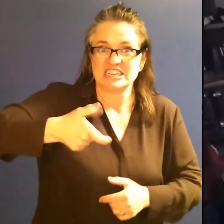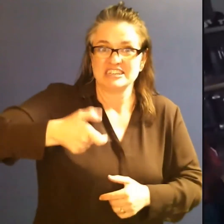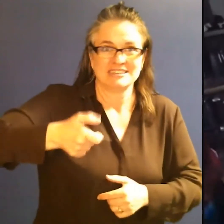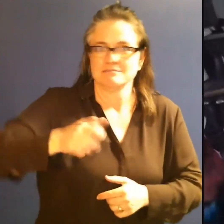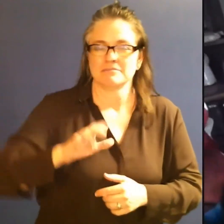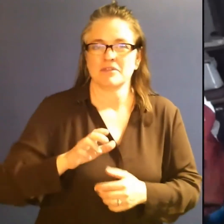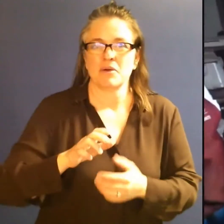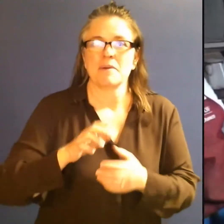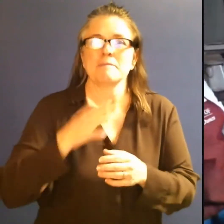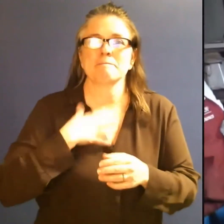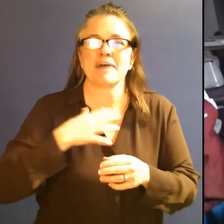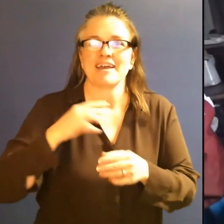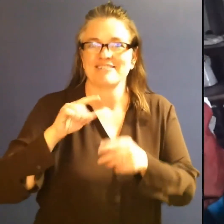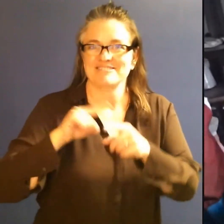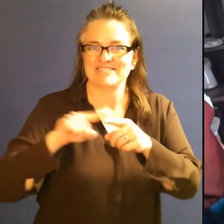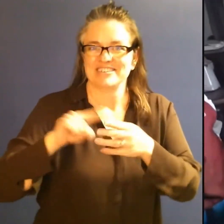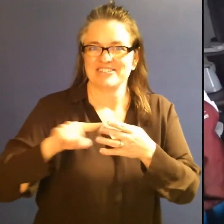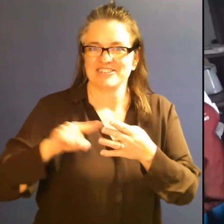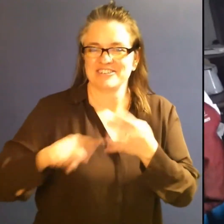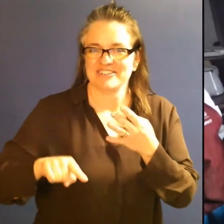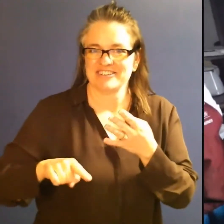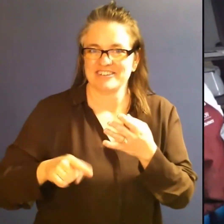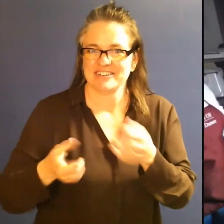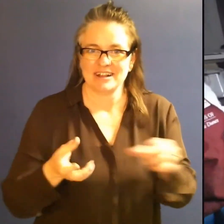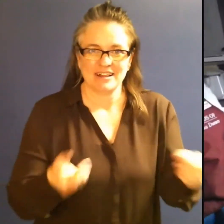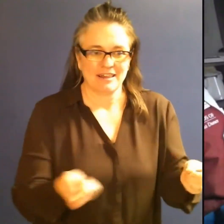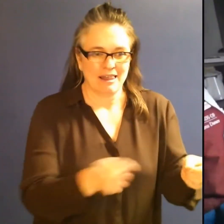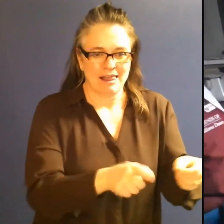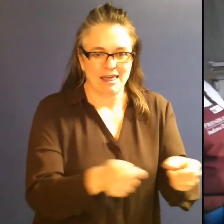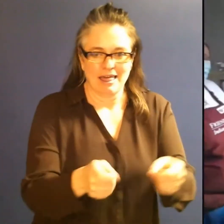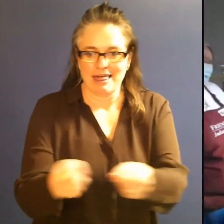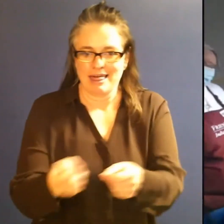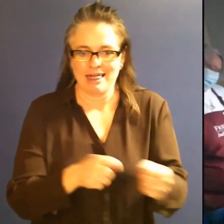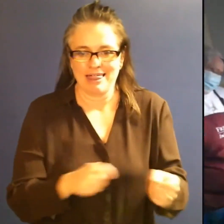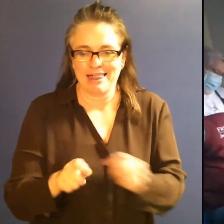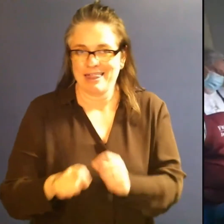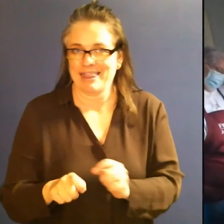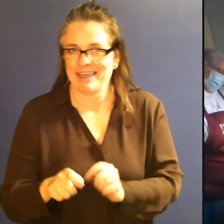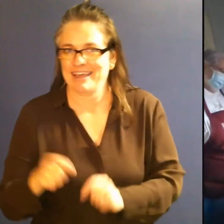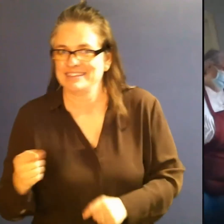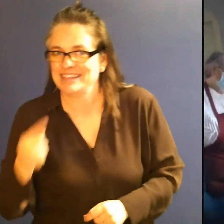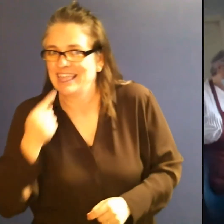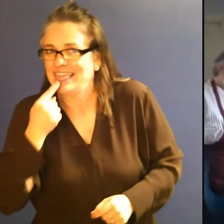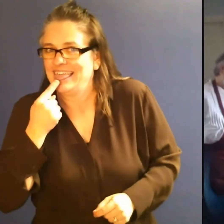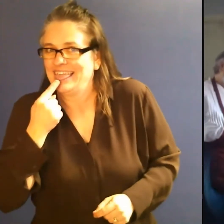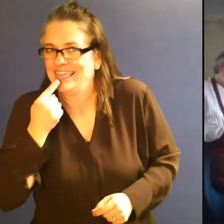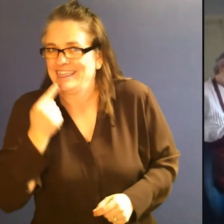to taste to make sure everything's all okay.